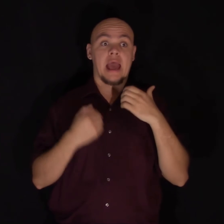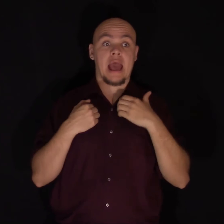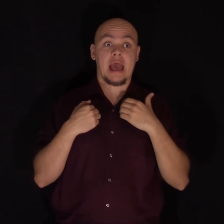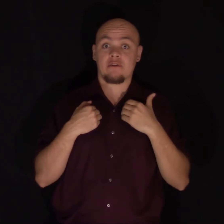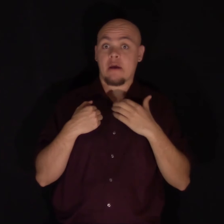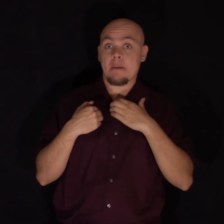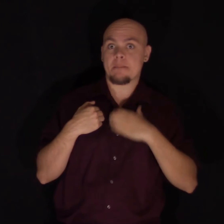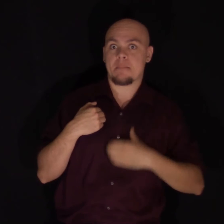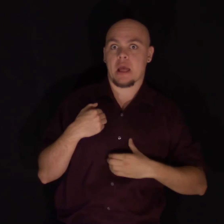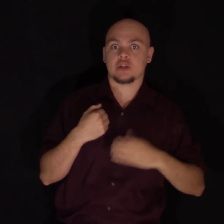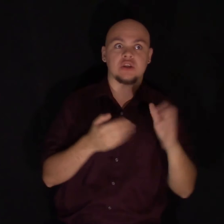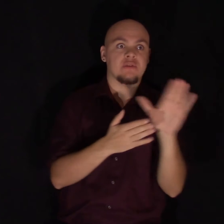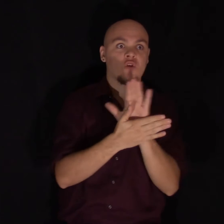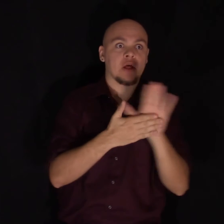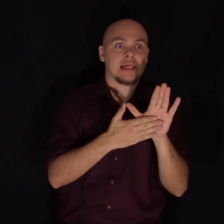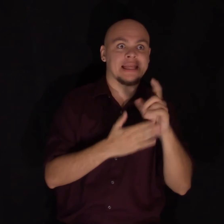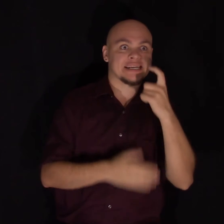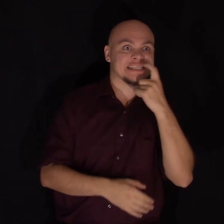clean glass.